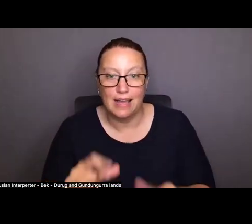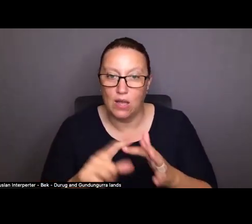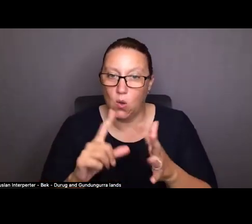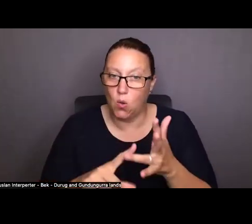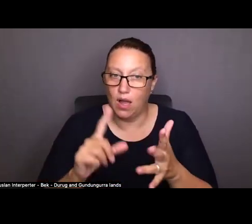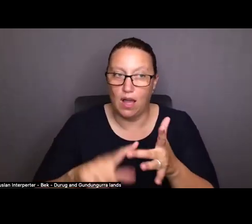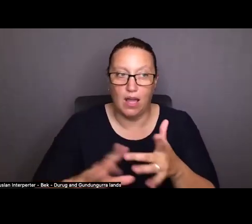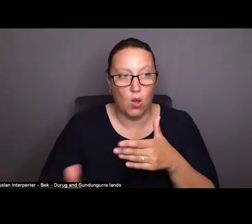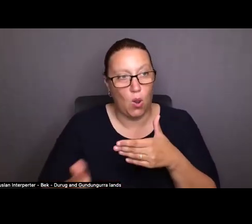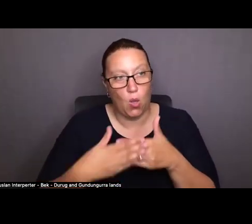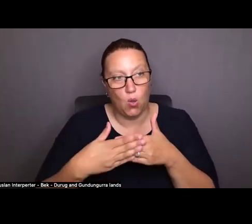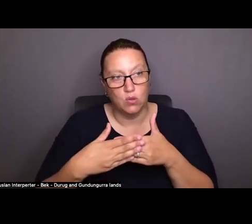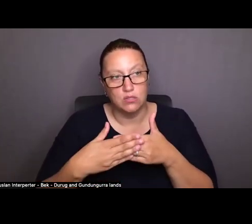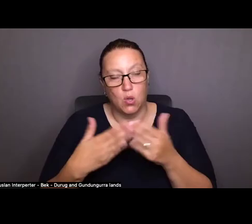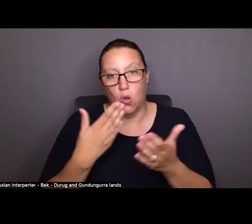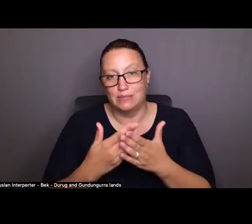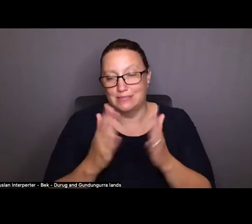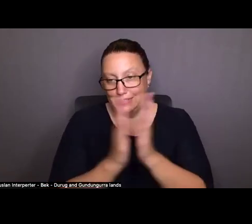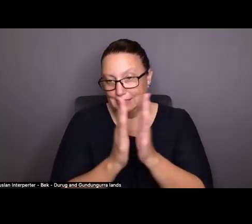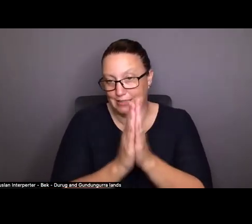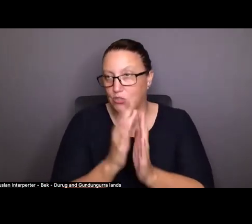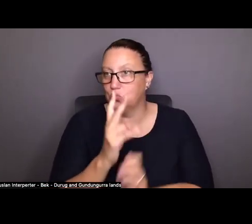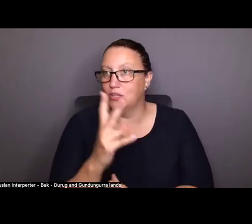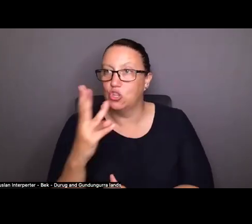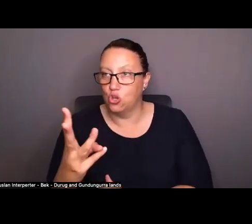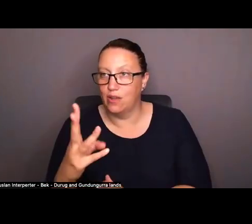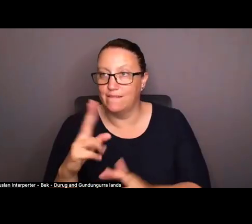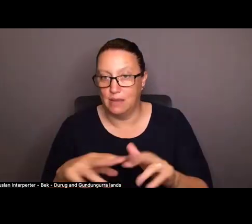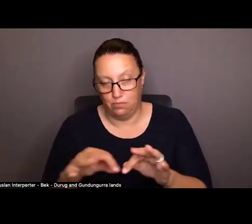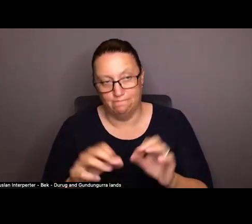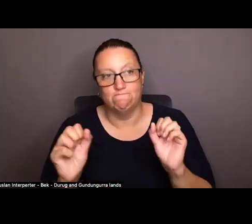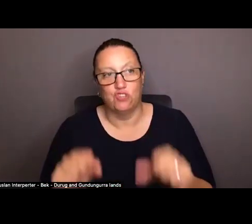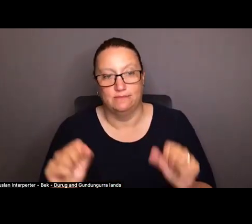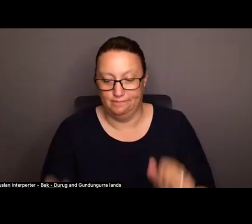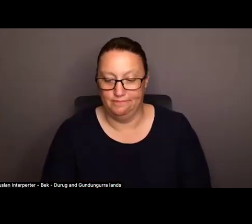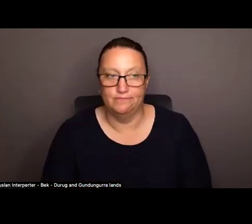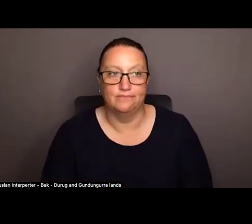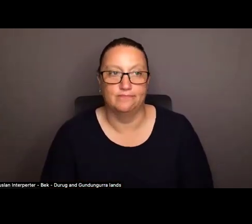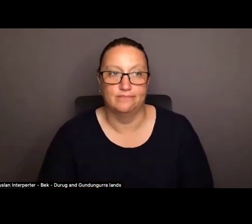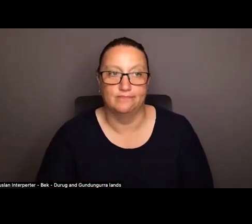close on Sunday, the 23rd of Feb. Yes, that's correct.